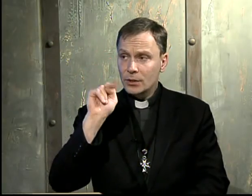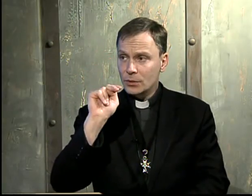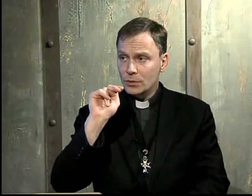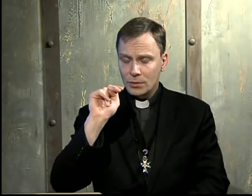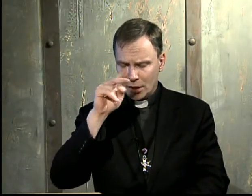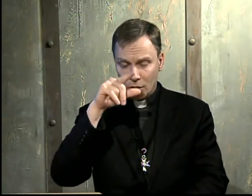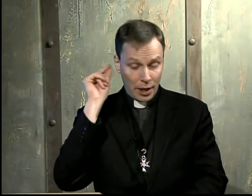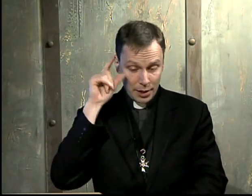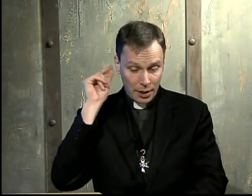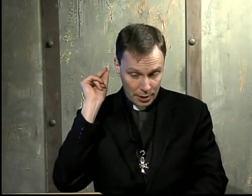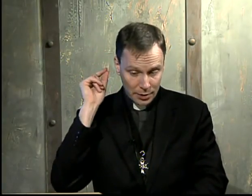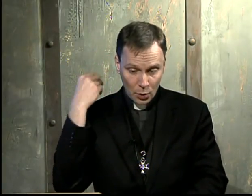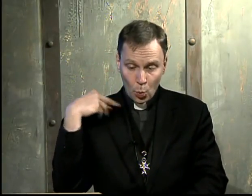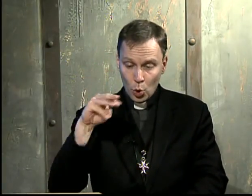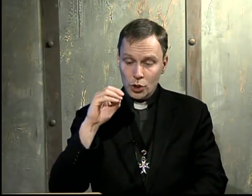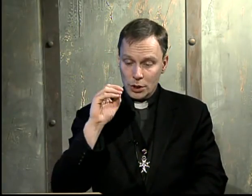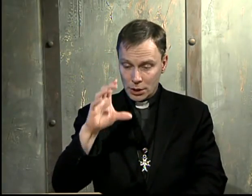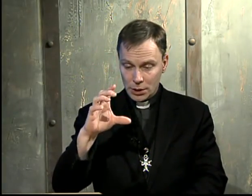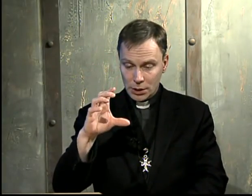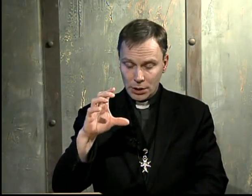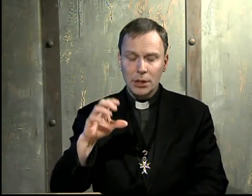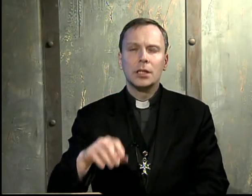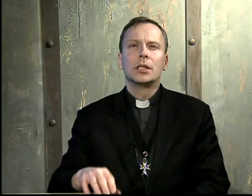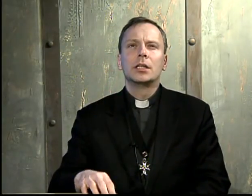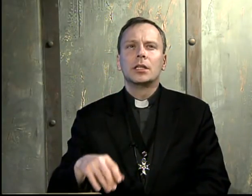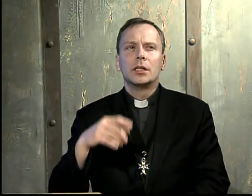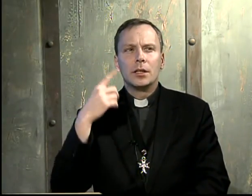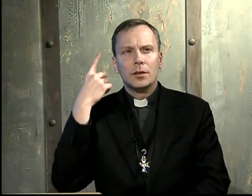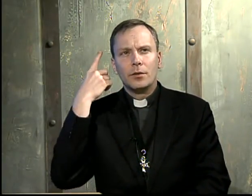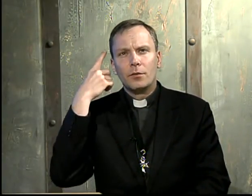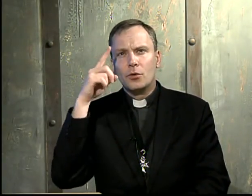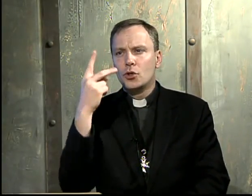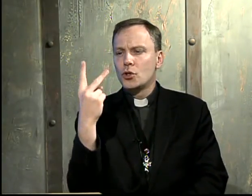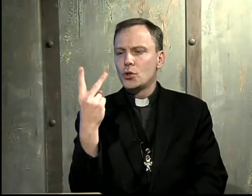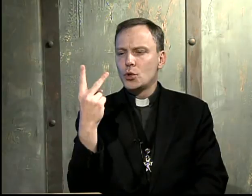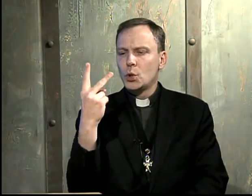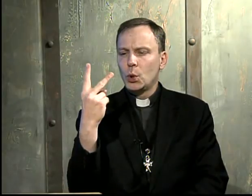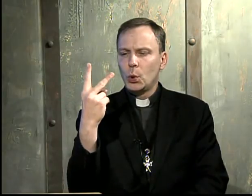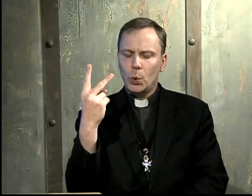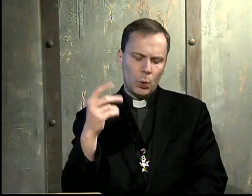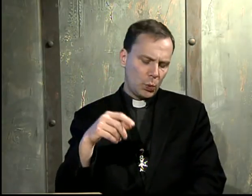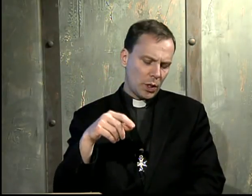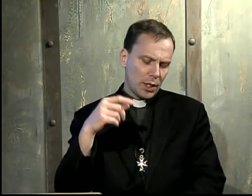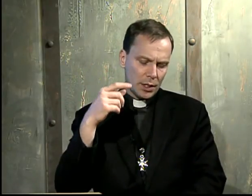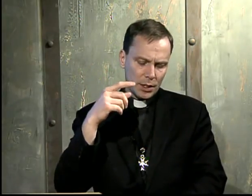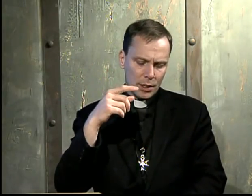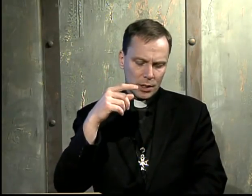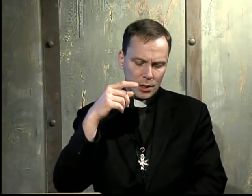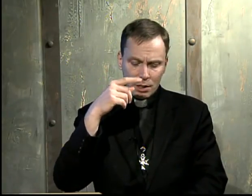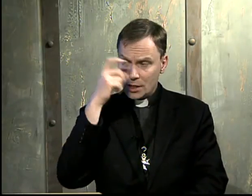sent me to Gallaudet University in Washington, D.C., which is the deaf university.